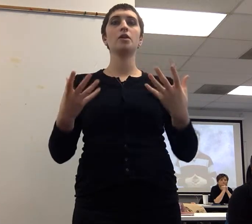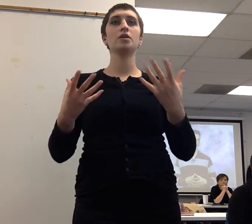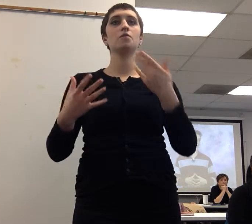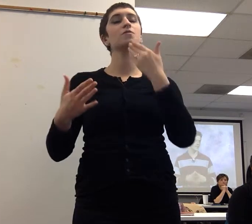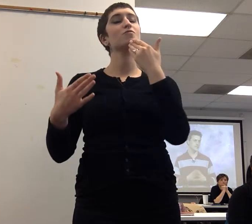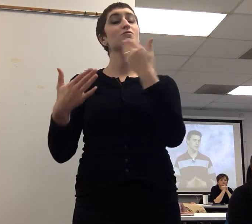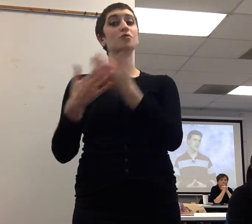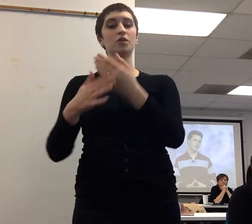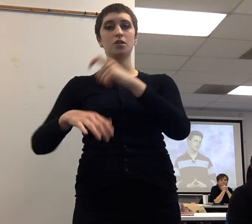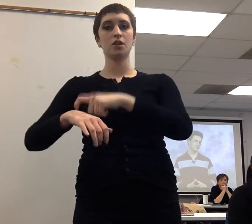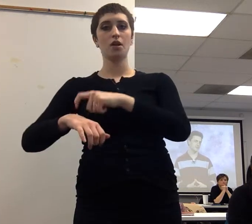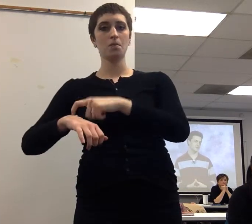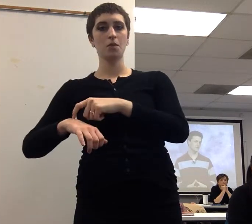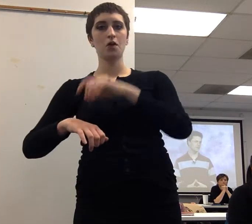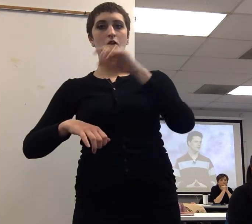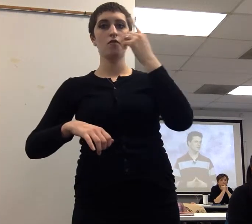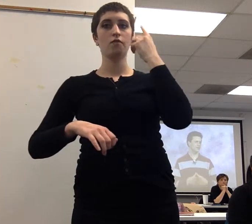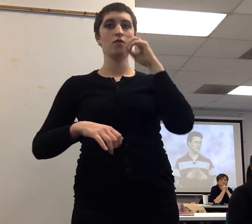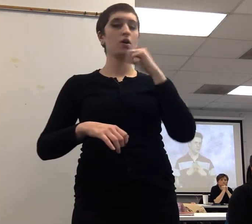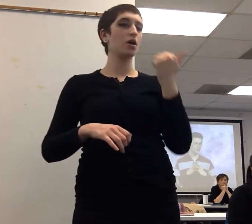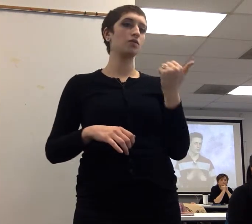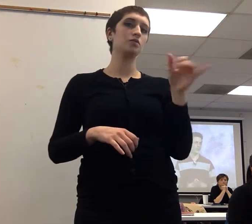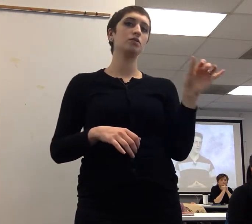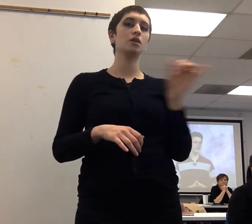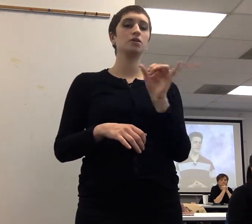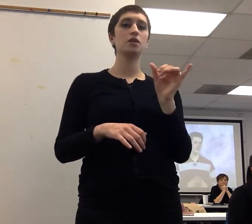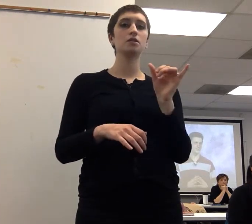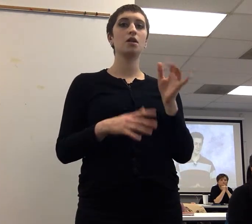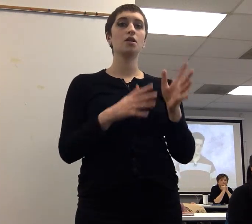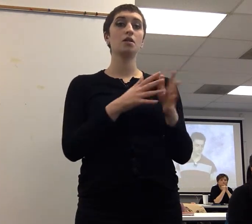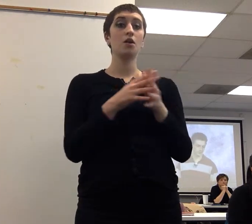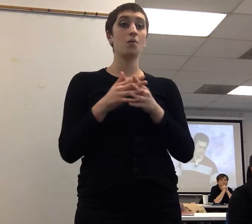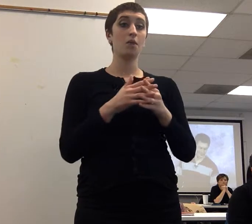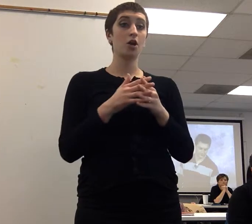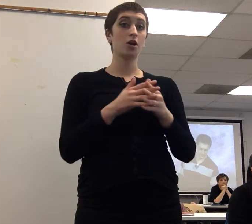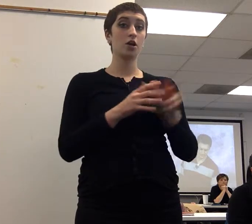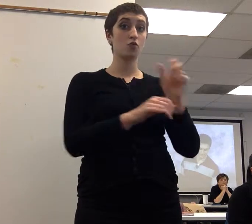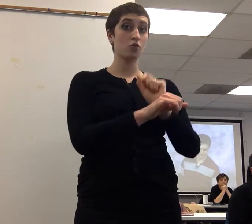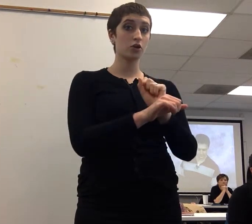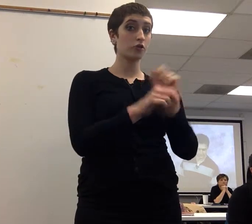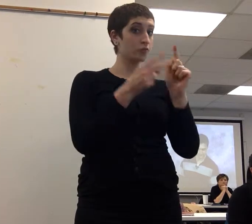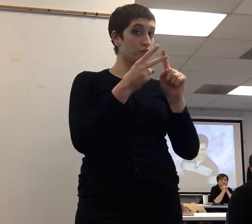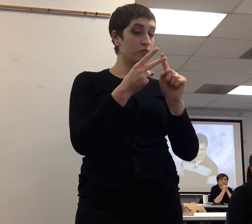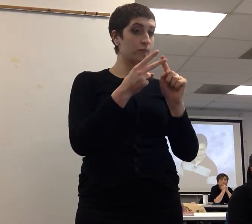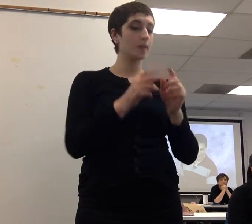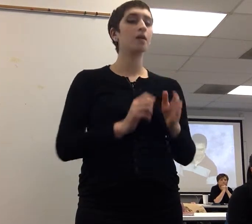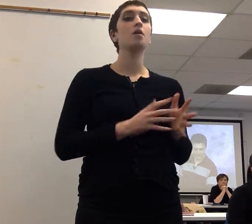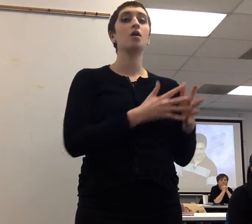the American immigrant, it was quite a different story.